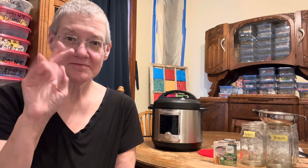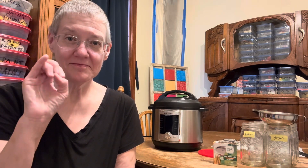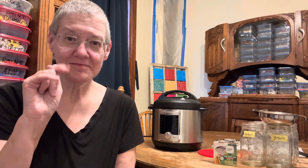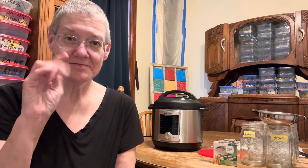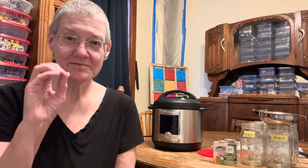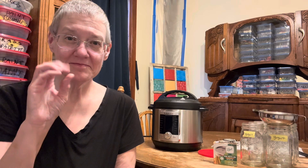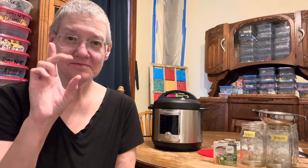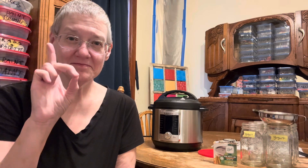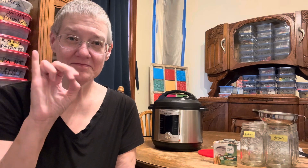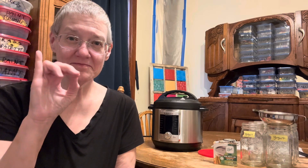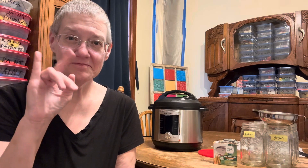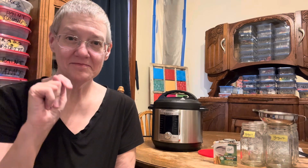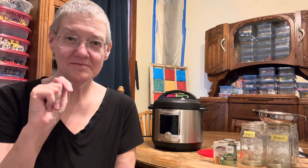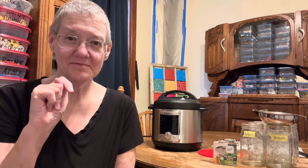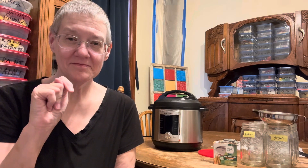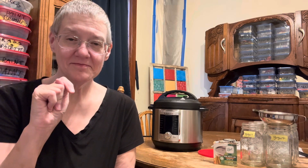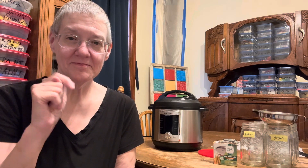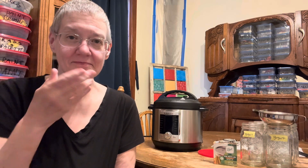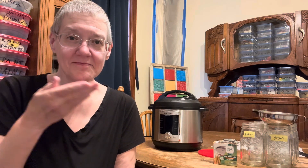be foods that I eat.